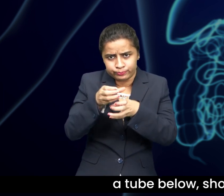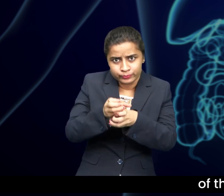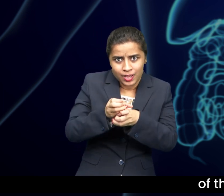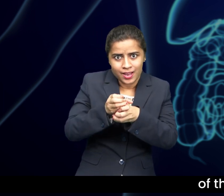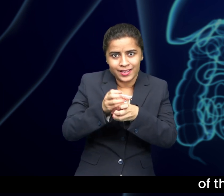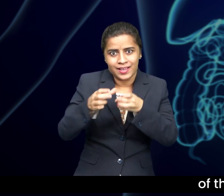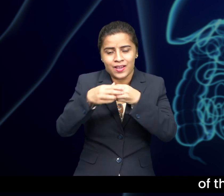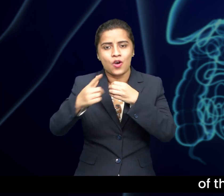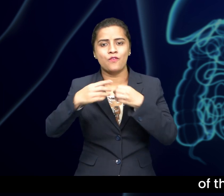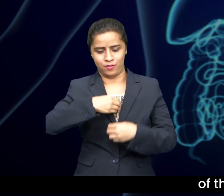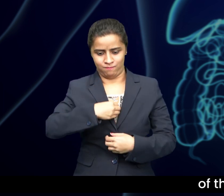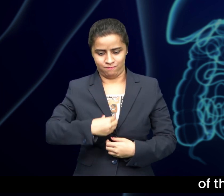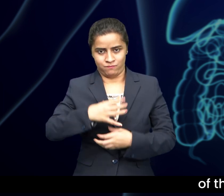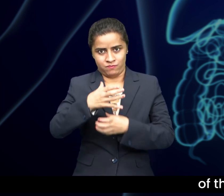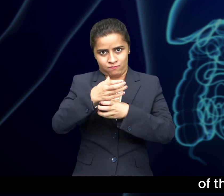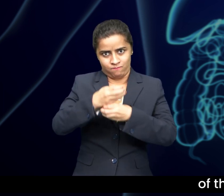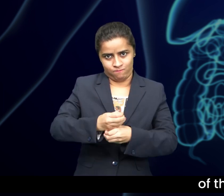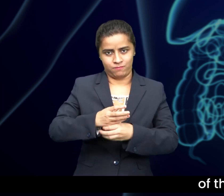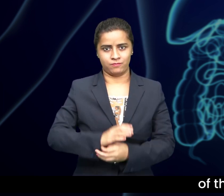part of the esophagus.